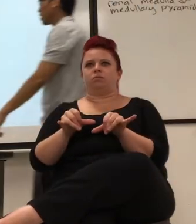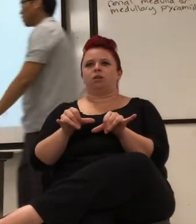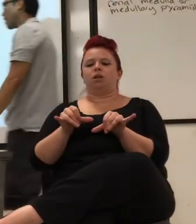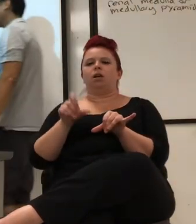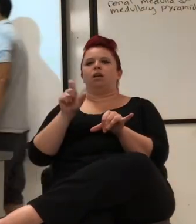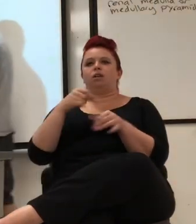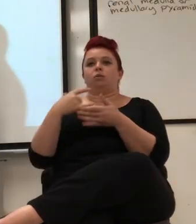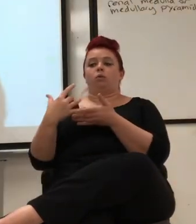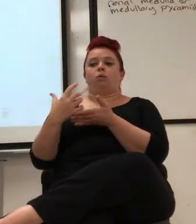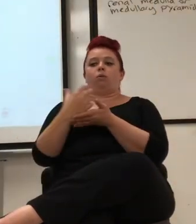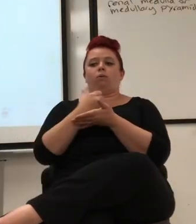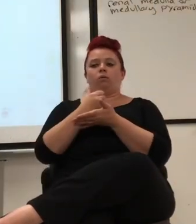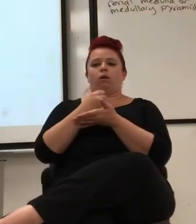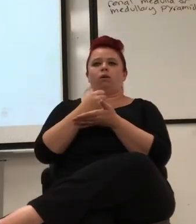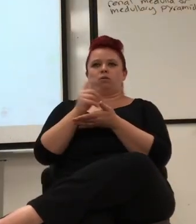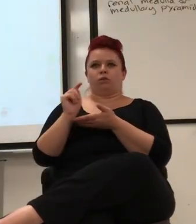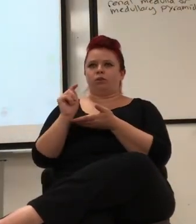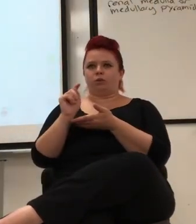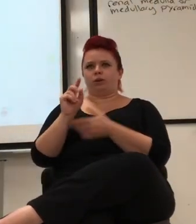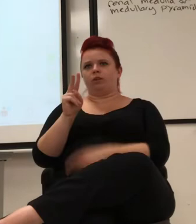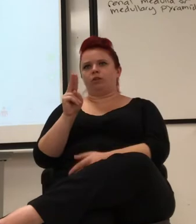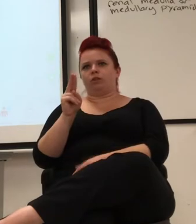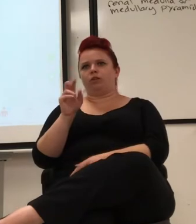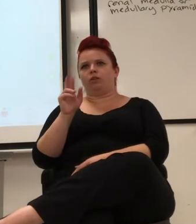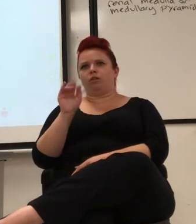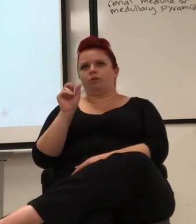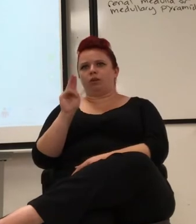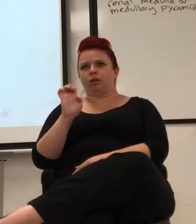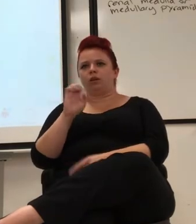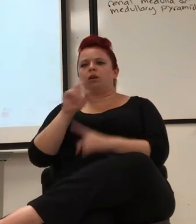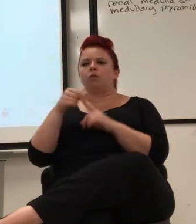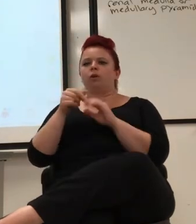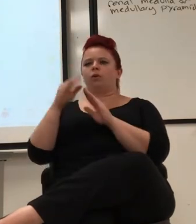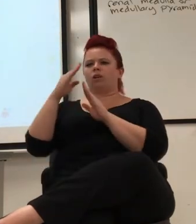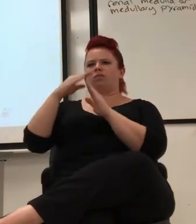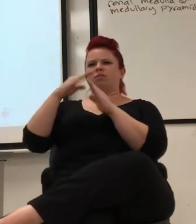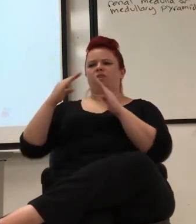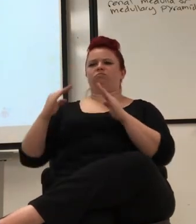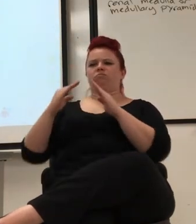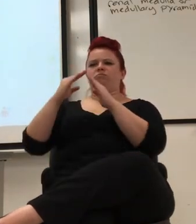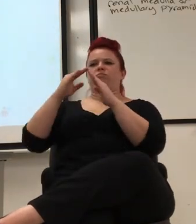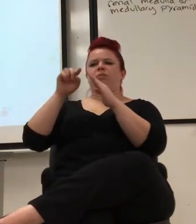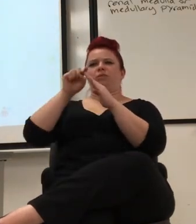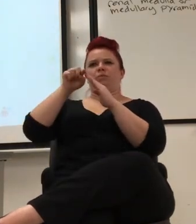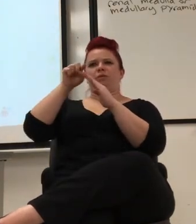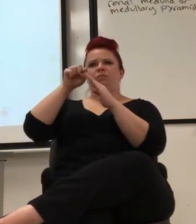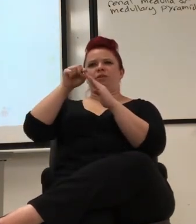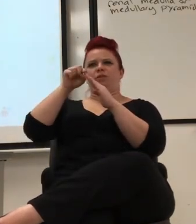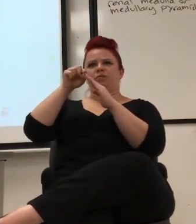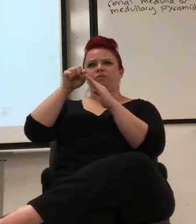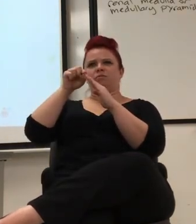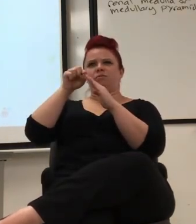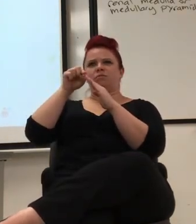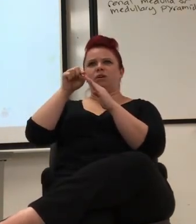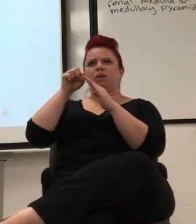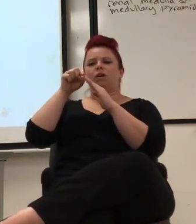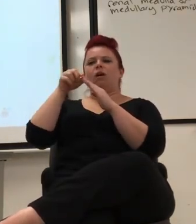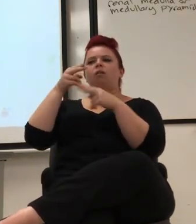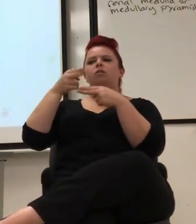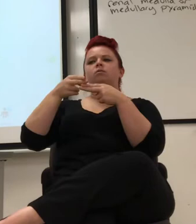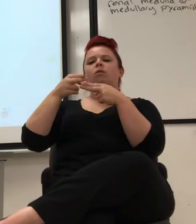You need to collect the urine. When you get to that tip of the pyramid, the tip of the pyramid is